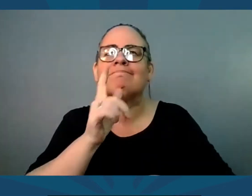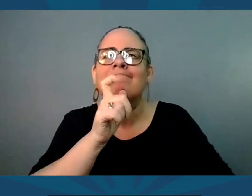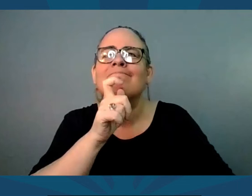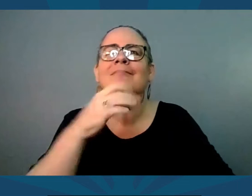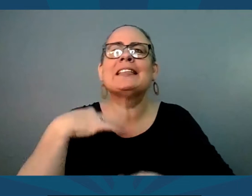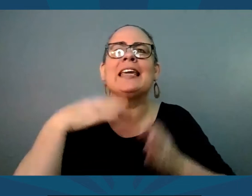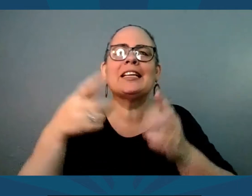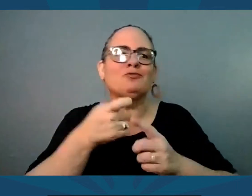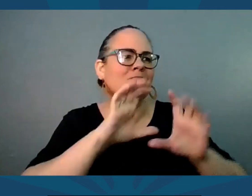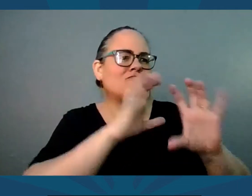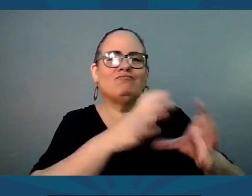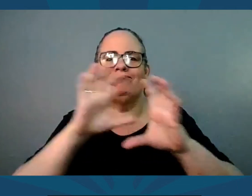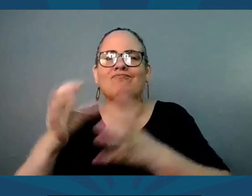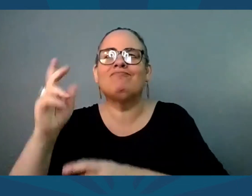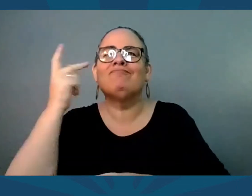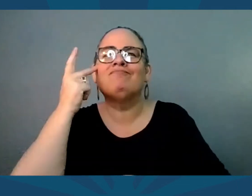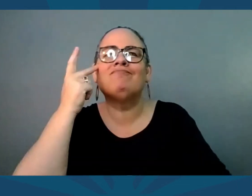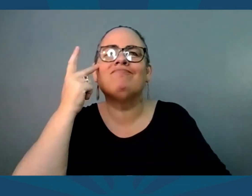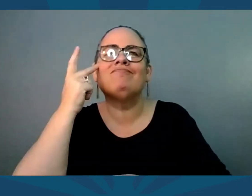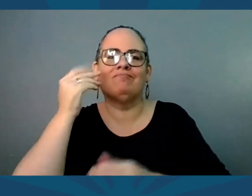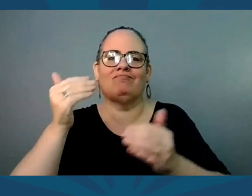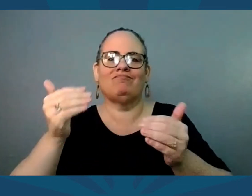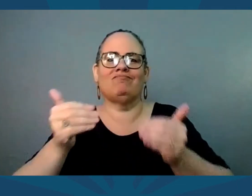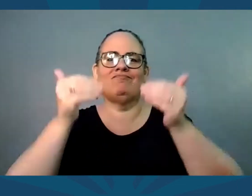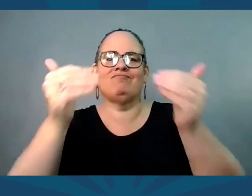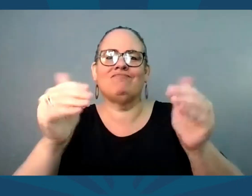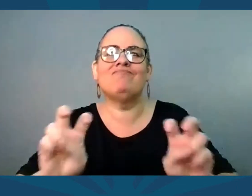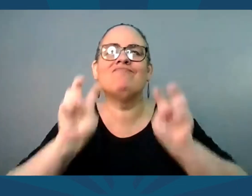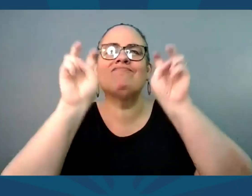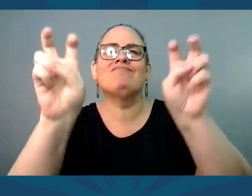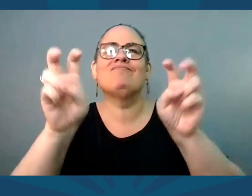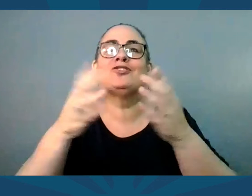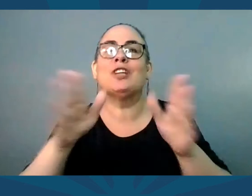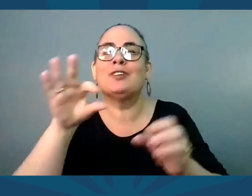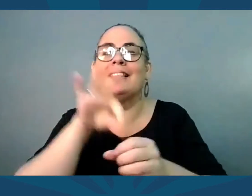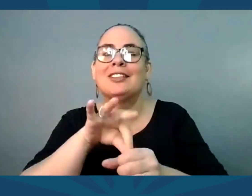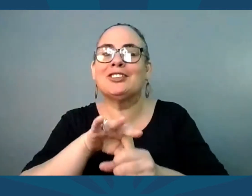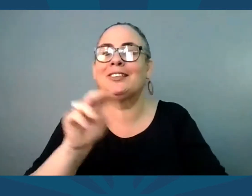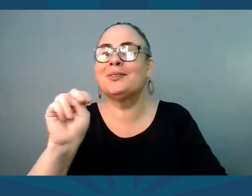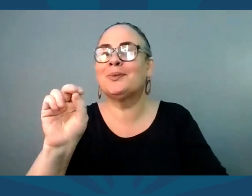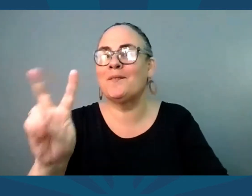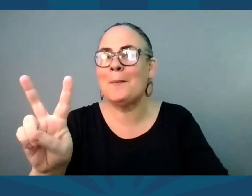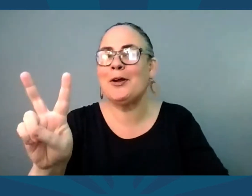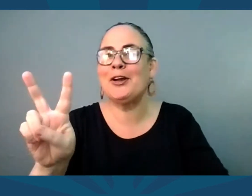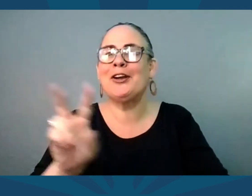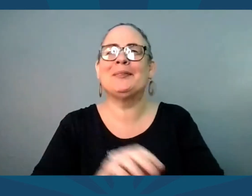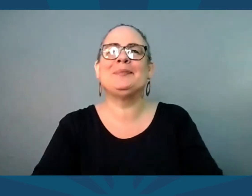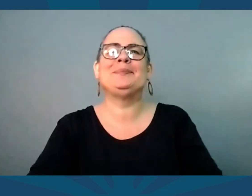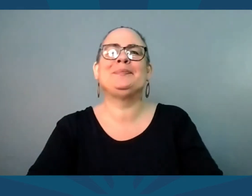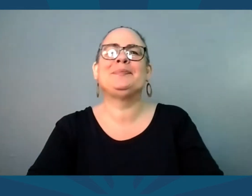primary election determines the candidates from each political party who will advance to the general election in